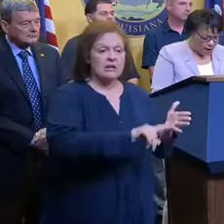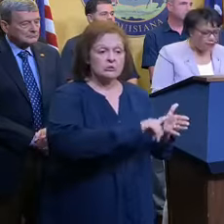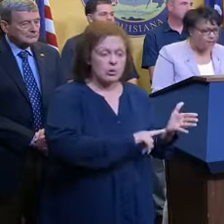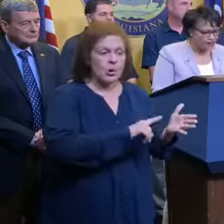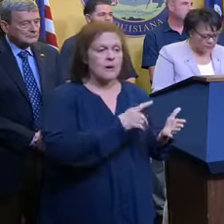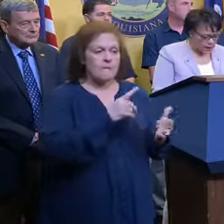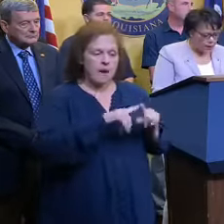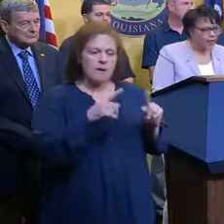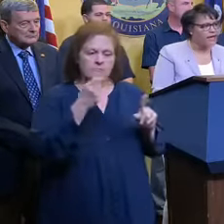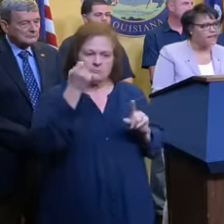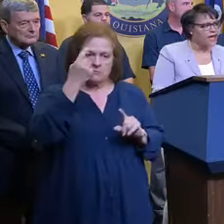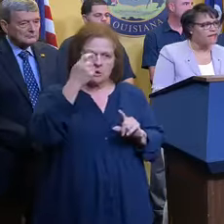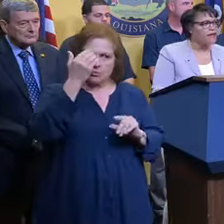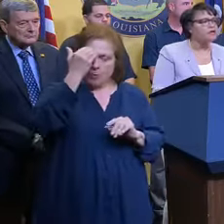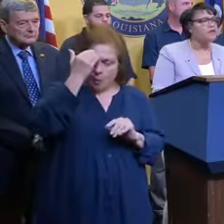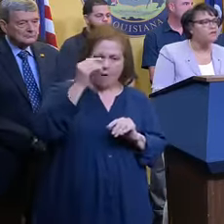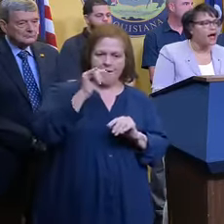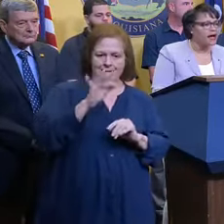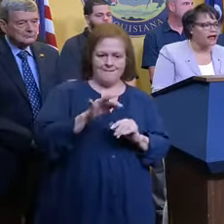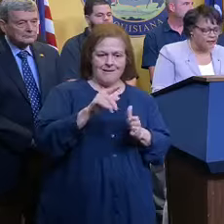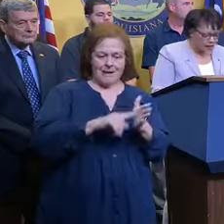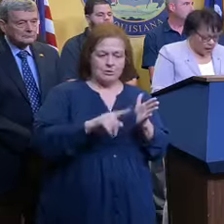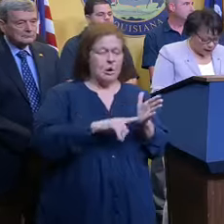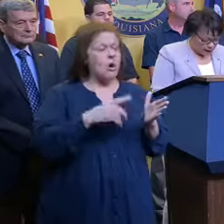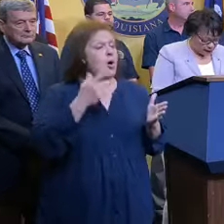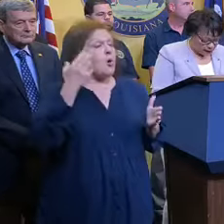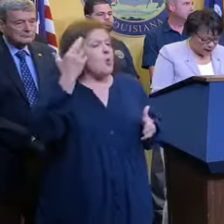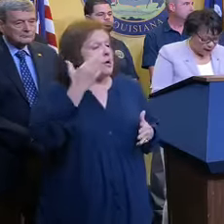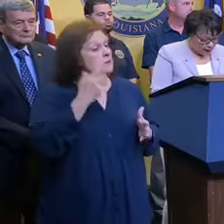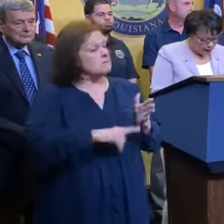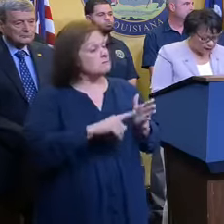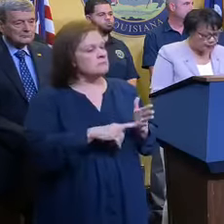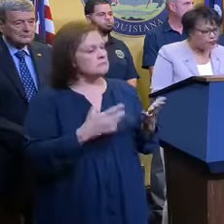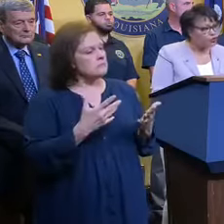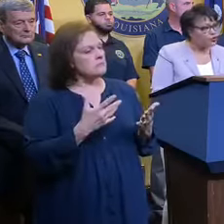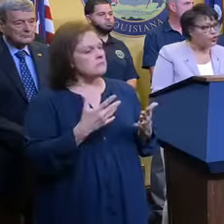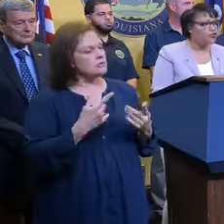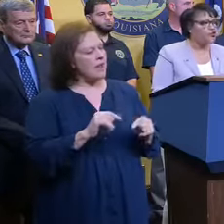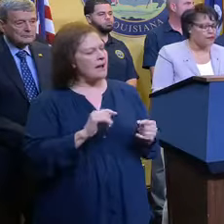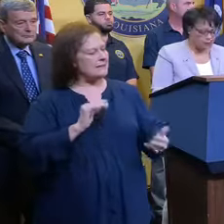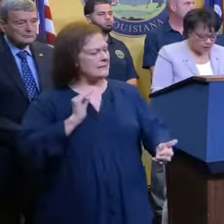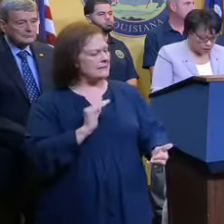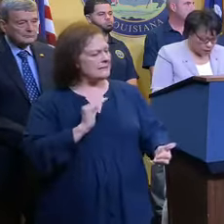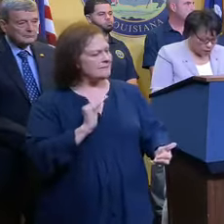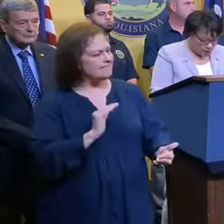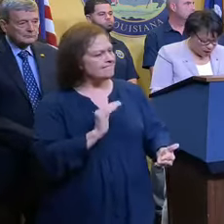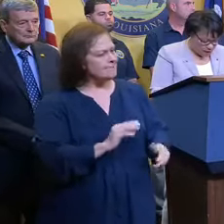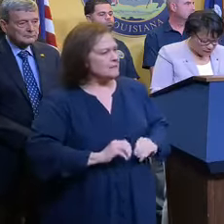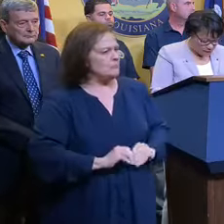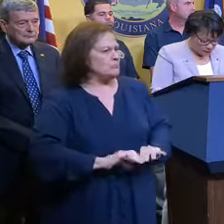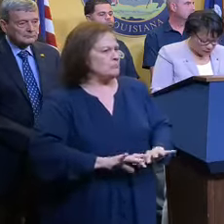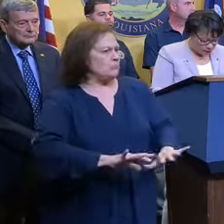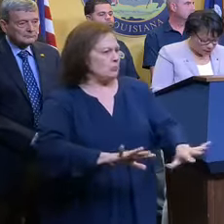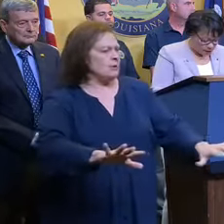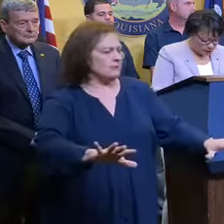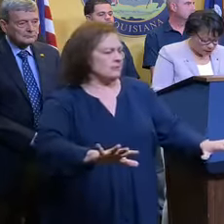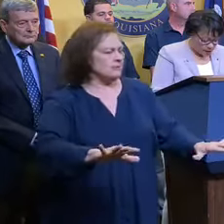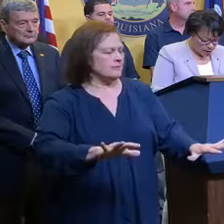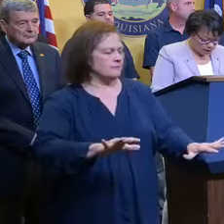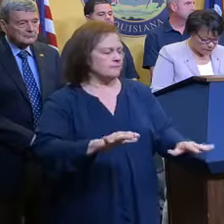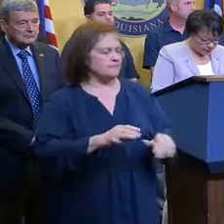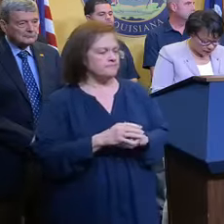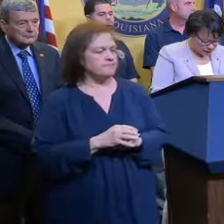of private events and ways that they can minimize any access to or transmittal of this